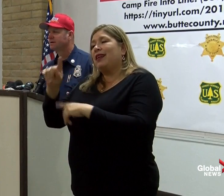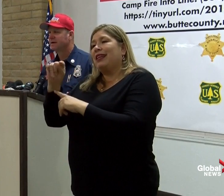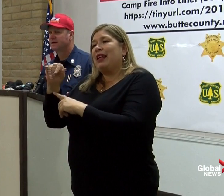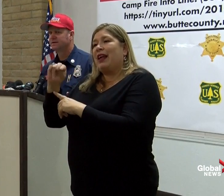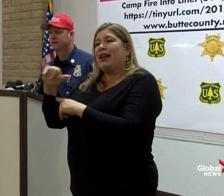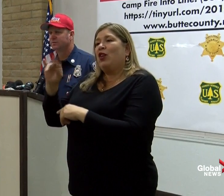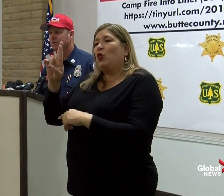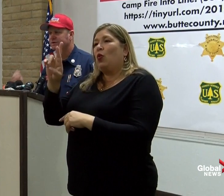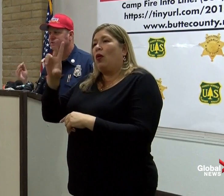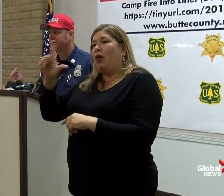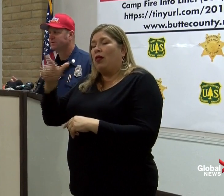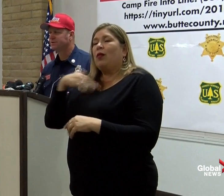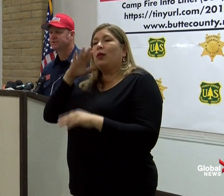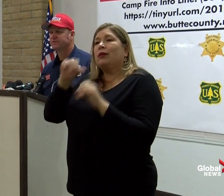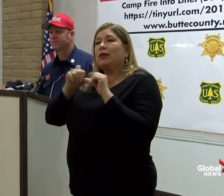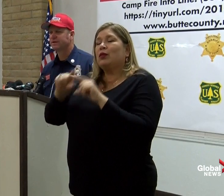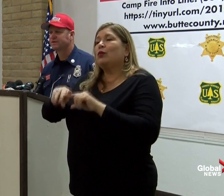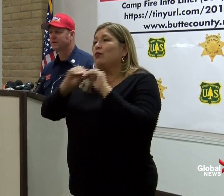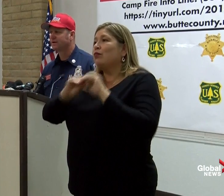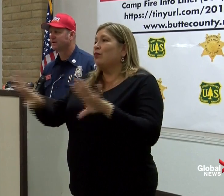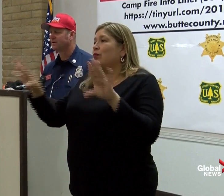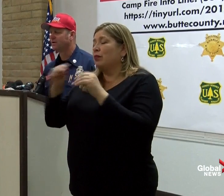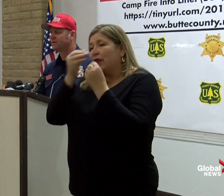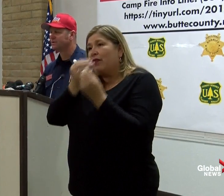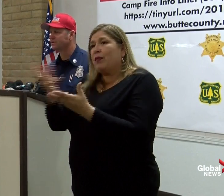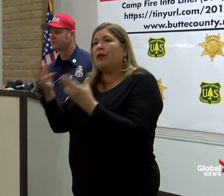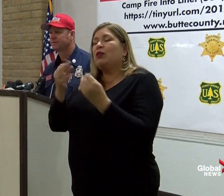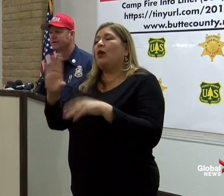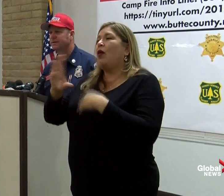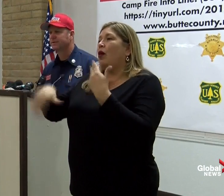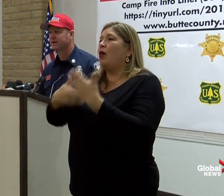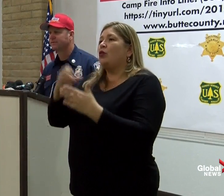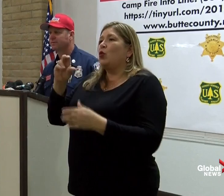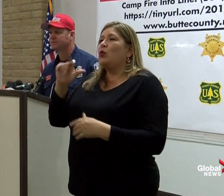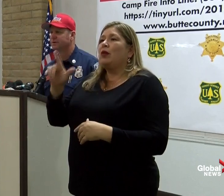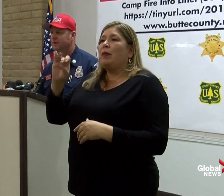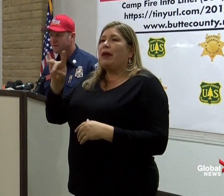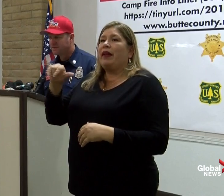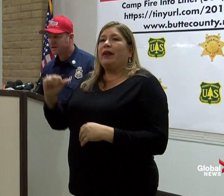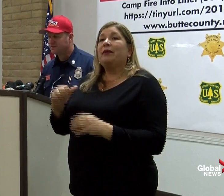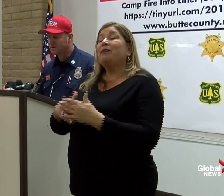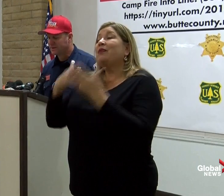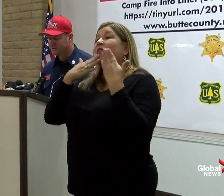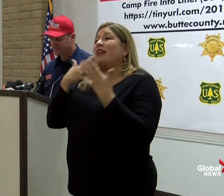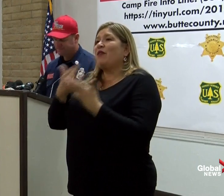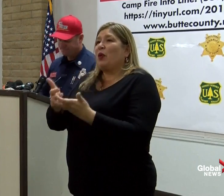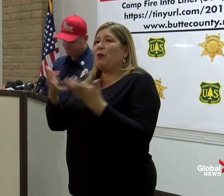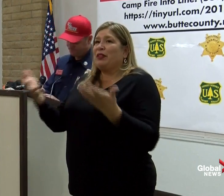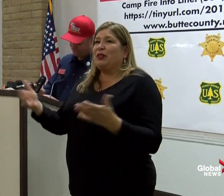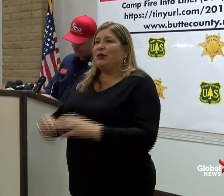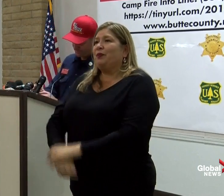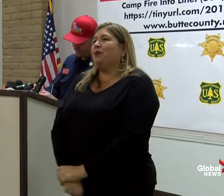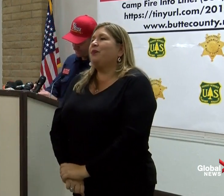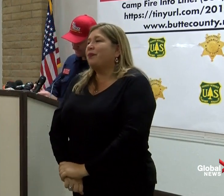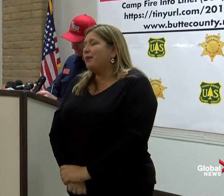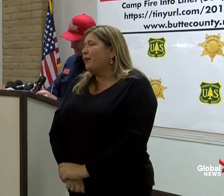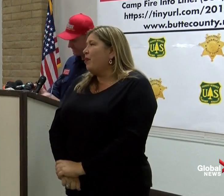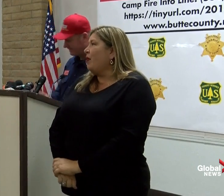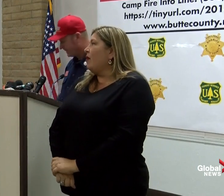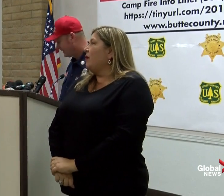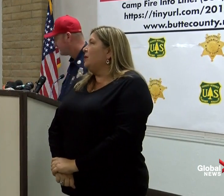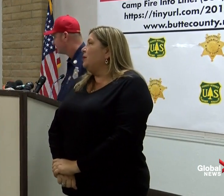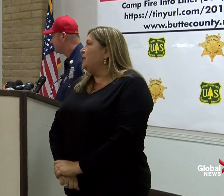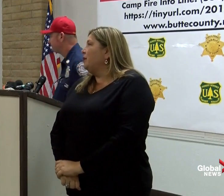URL, and we'll continue to push information out on all the social media platforms. Thank you very much.